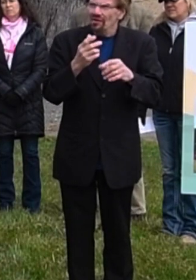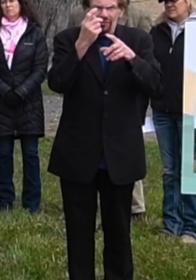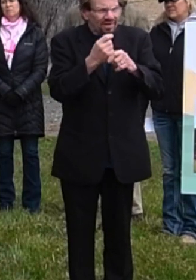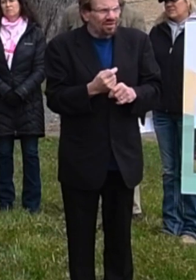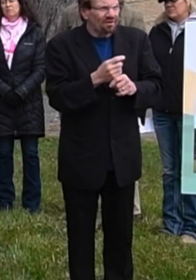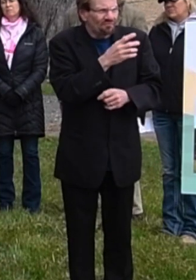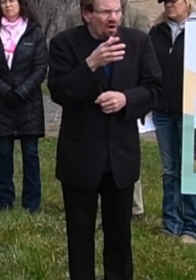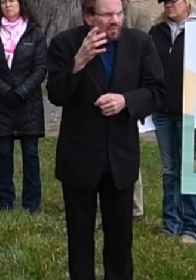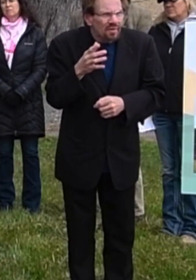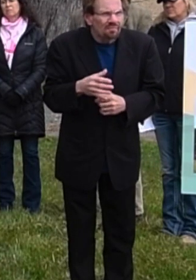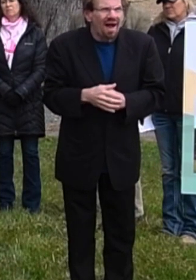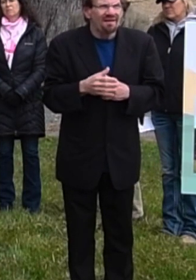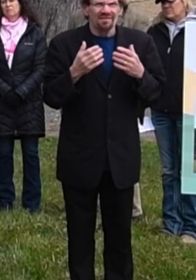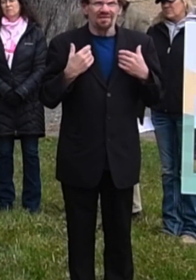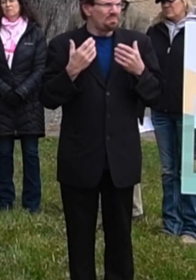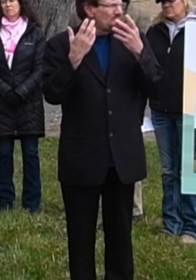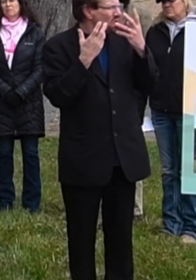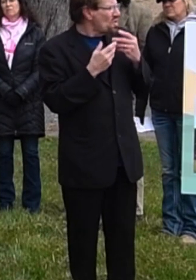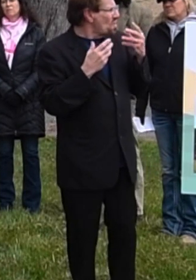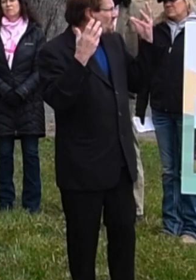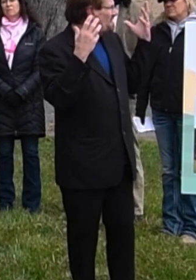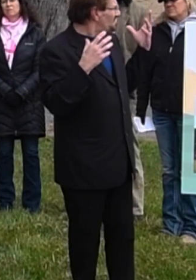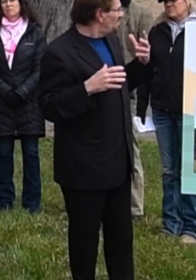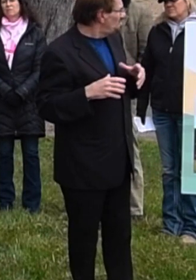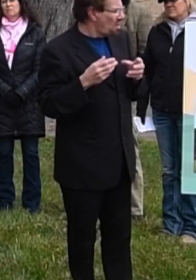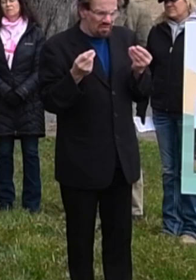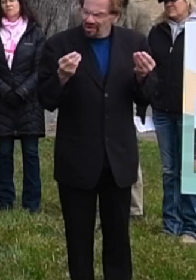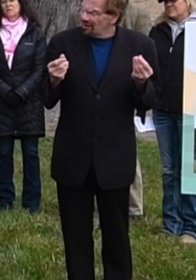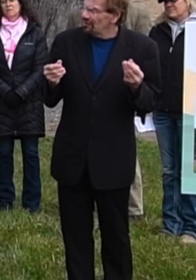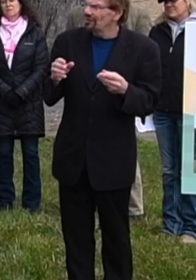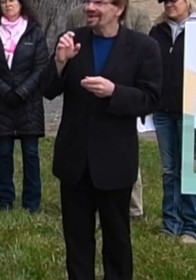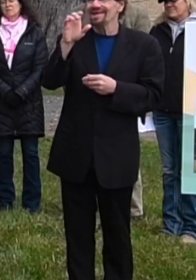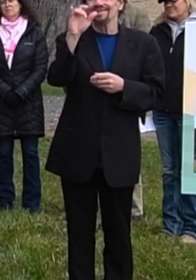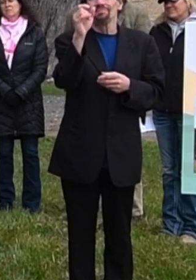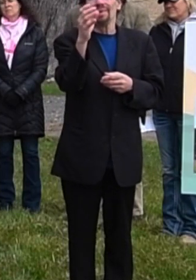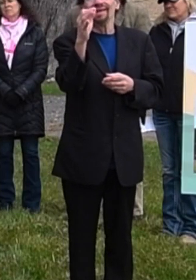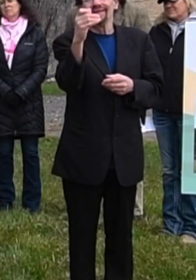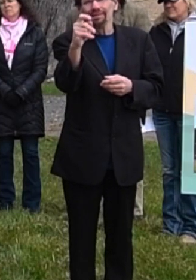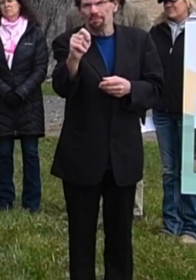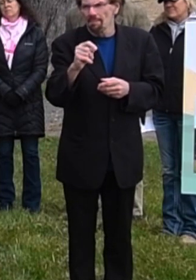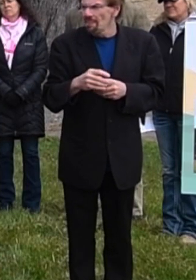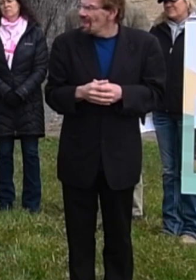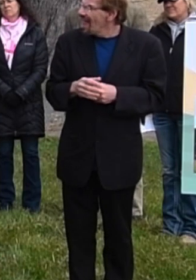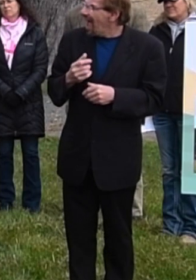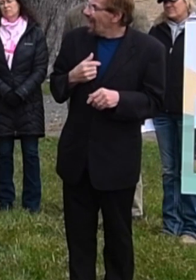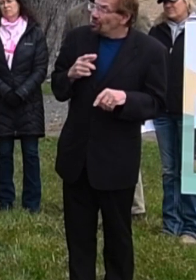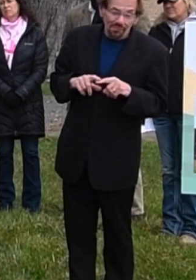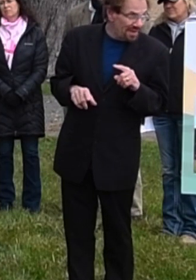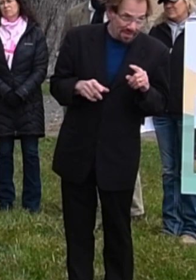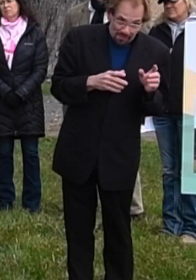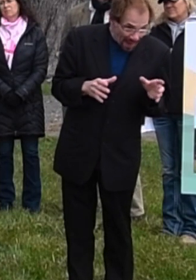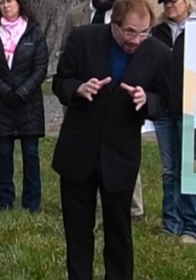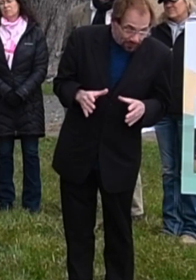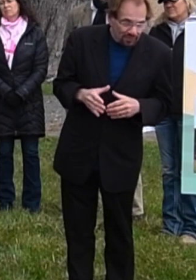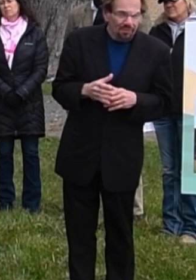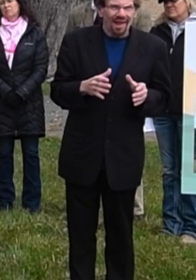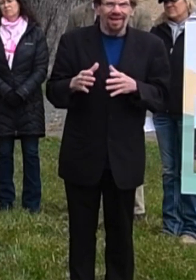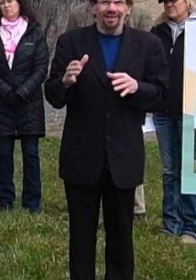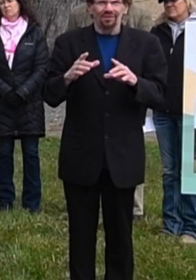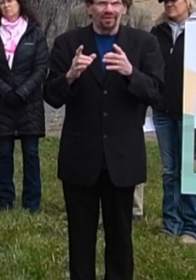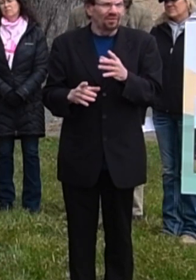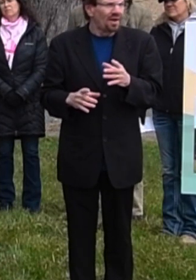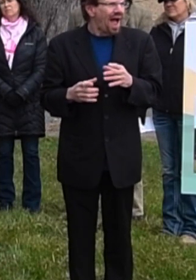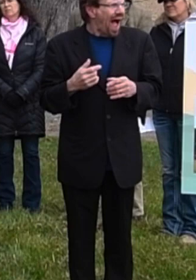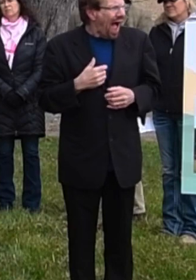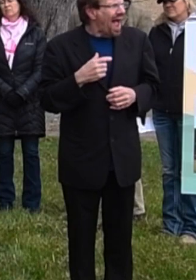farming by placing this beautiful property under easement. So I wouldn't be a planner and the planning director if I didn't mention HOCO by